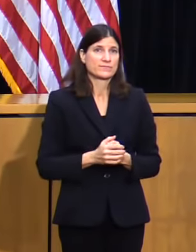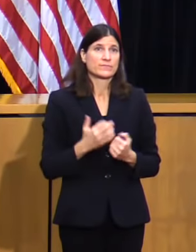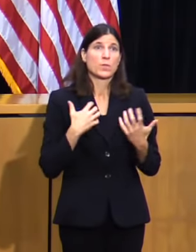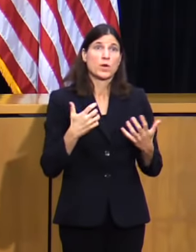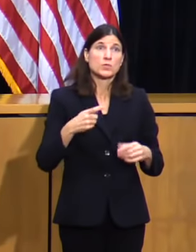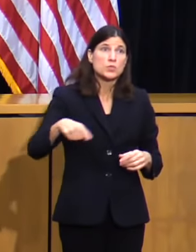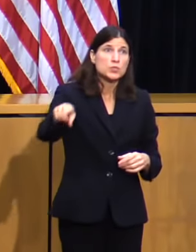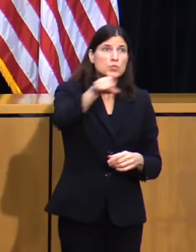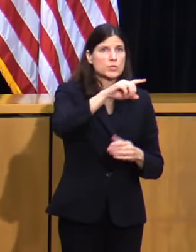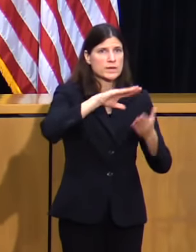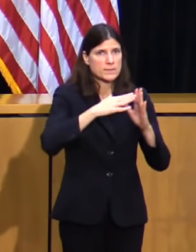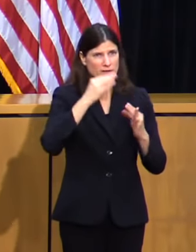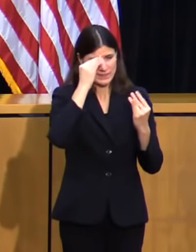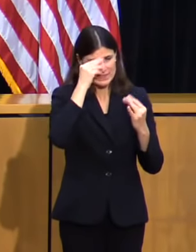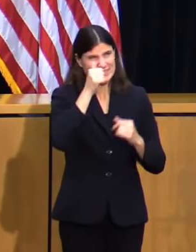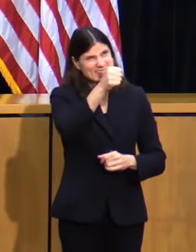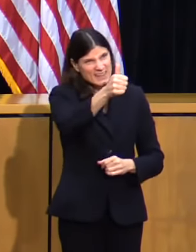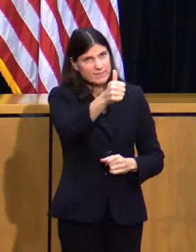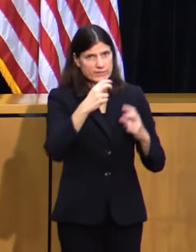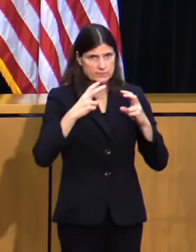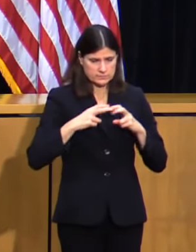in helping us work our way through this.